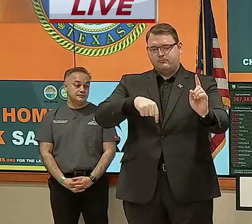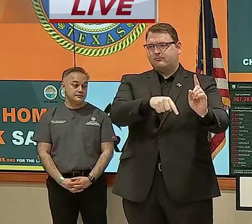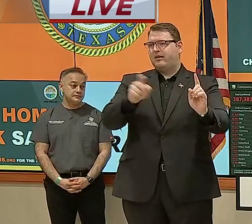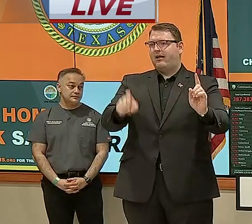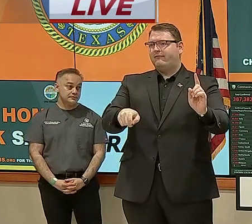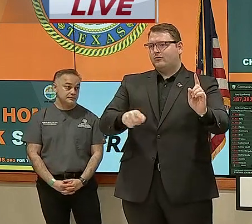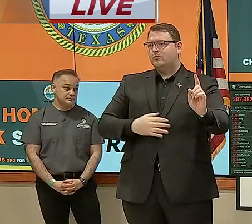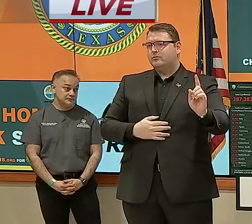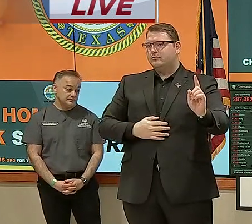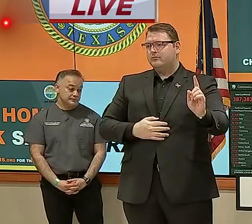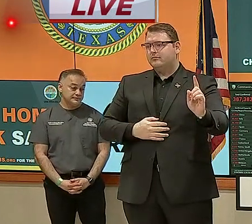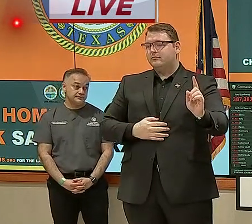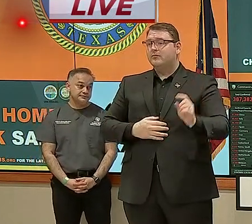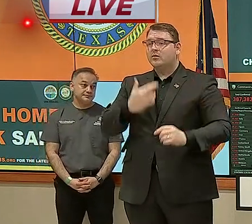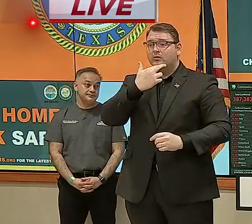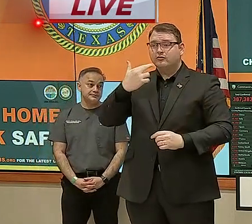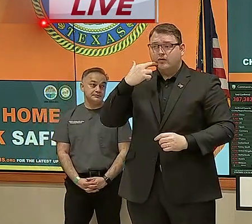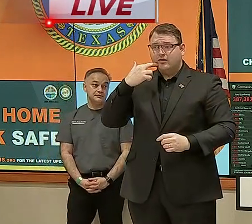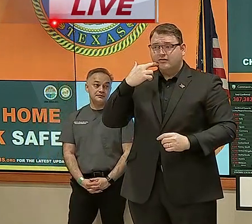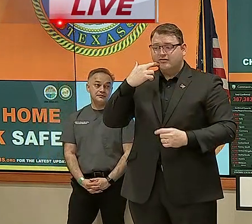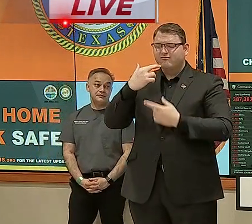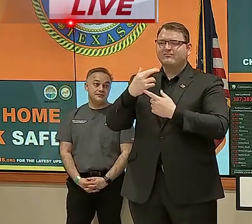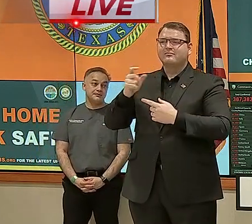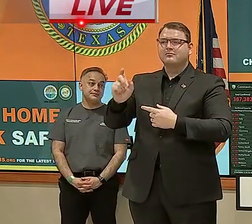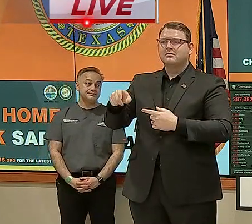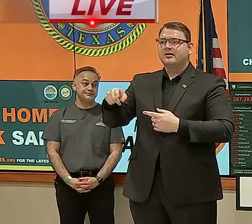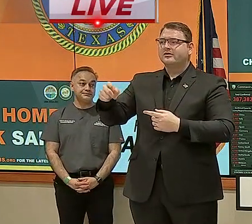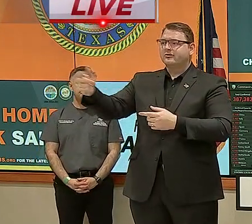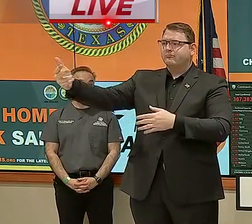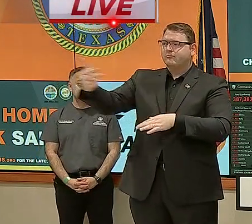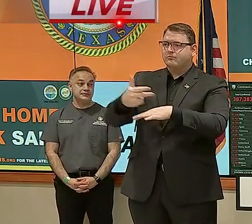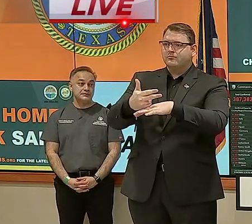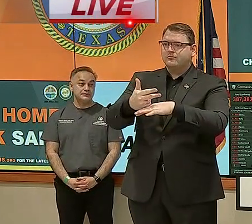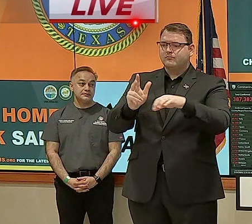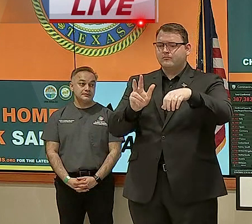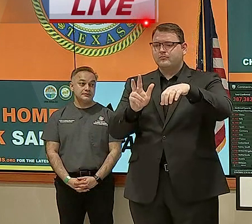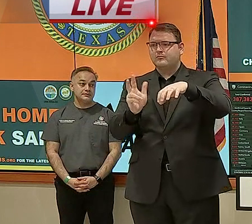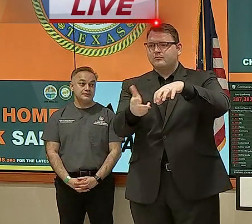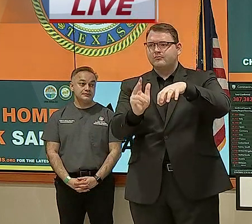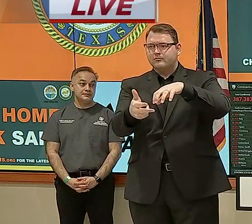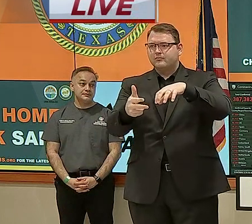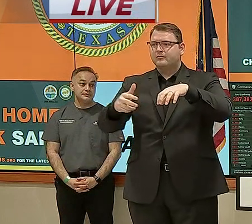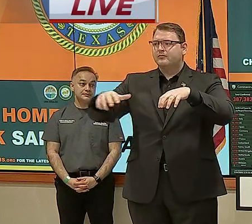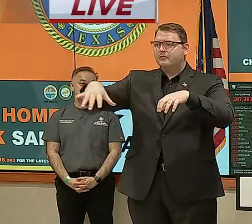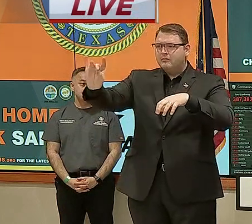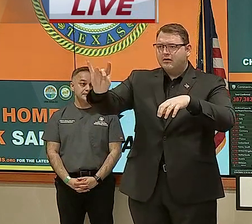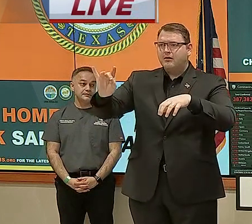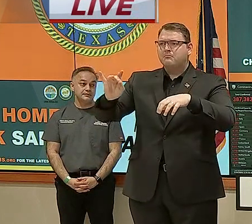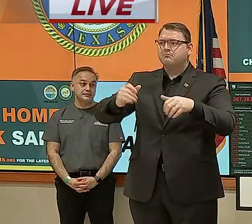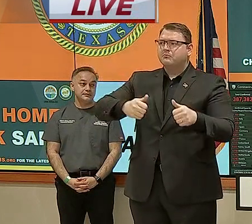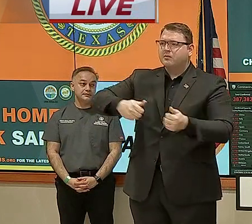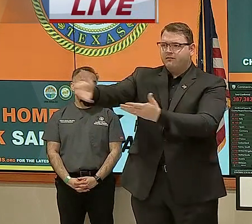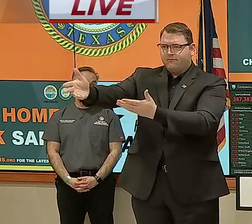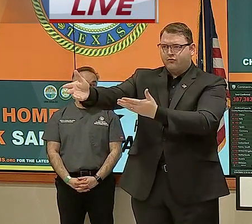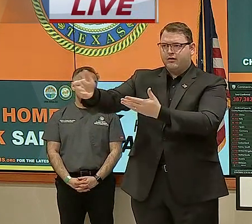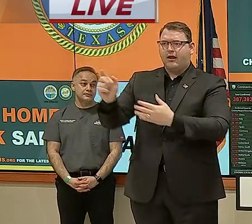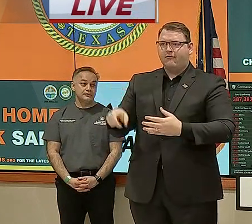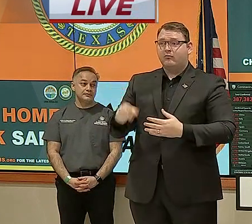at takeout, delivery, drive-through, but they must space customers out at